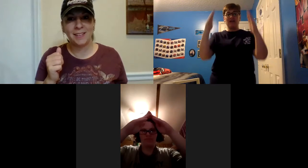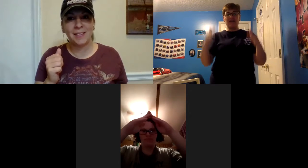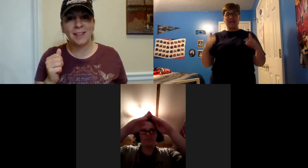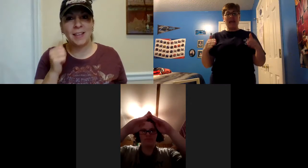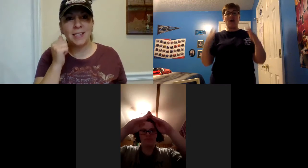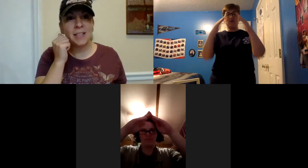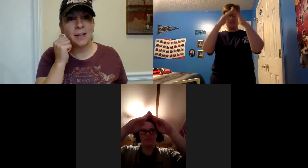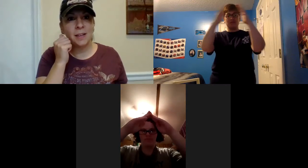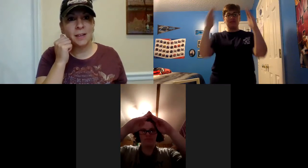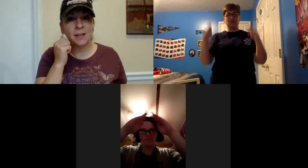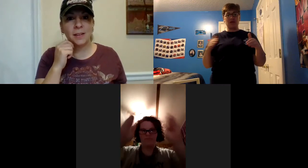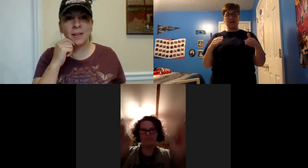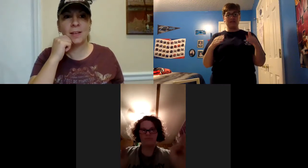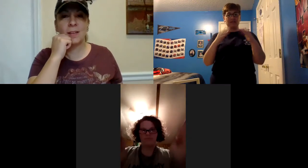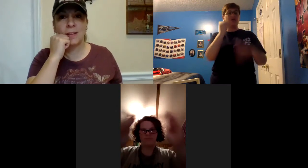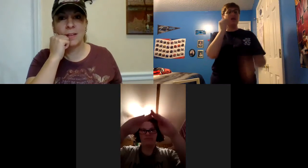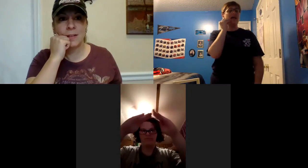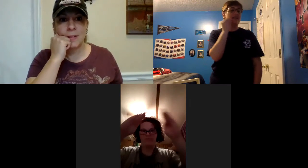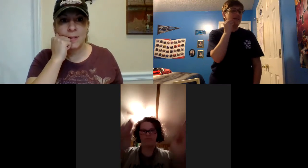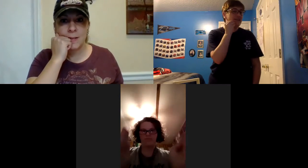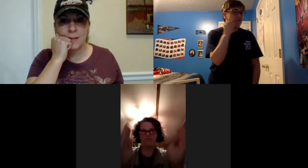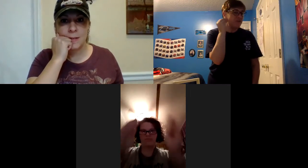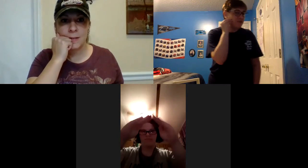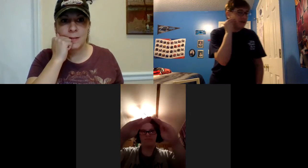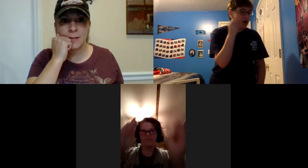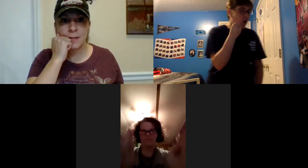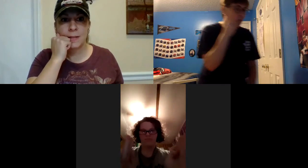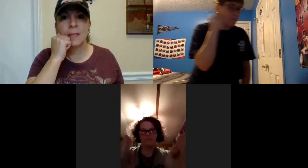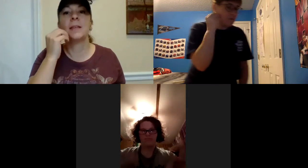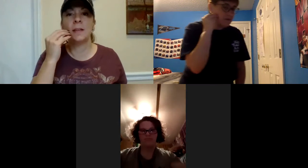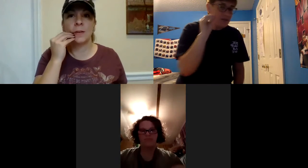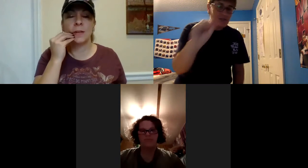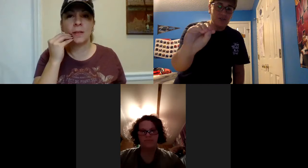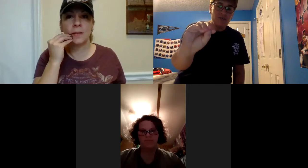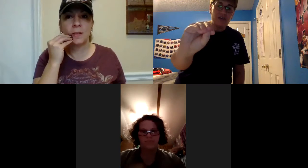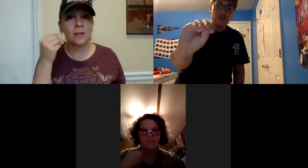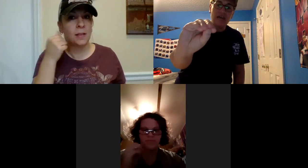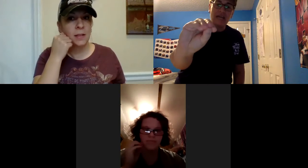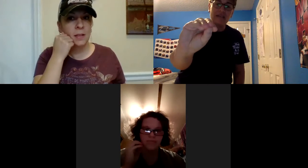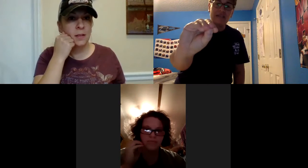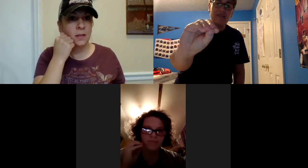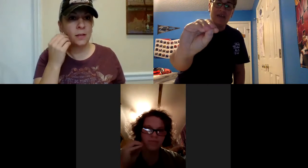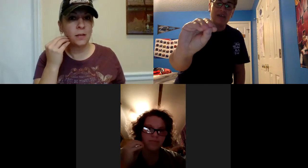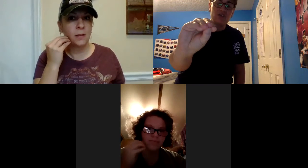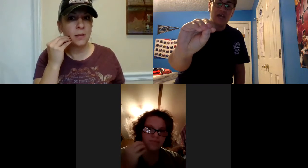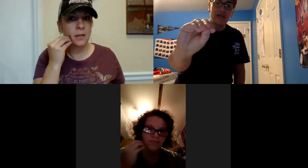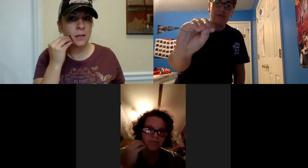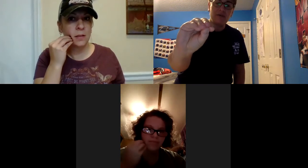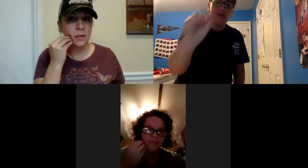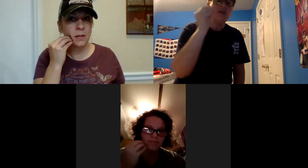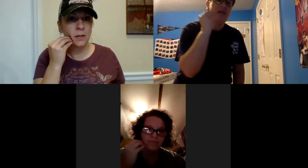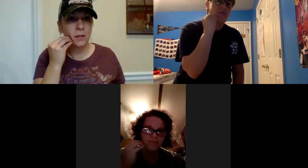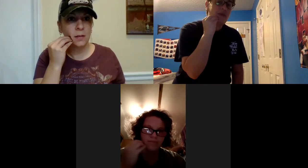There you've got like house. That's right. And then, but you've got home. So you've got your hand in that